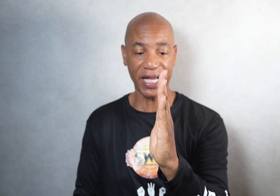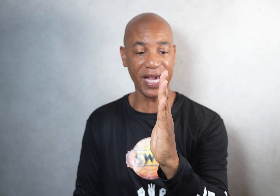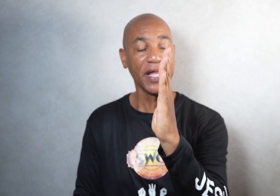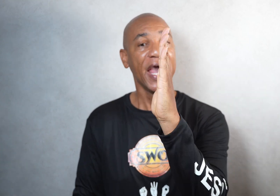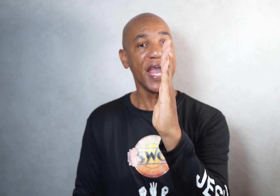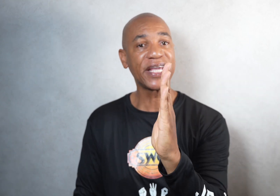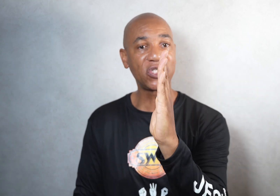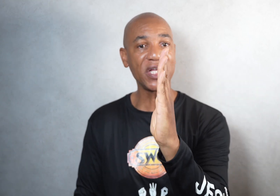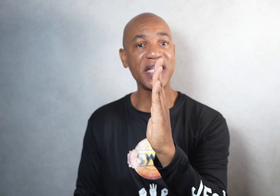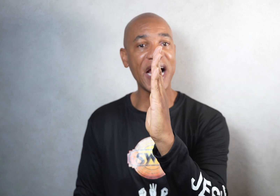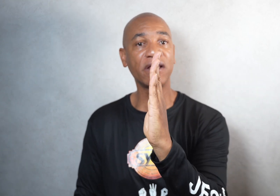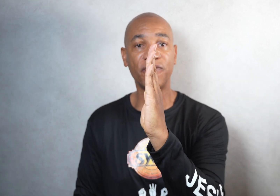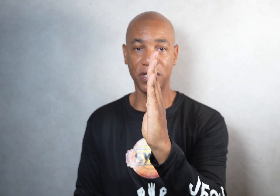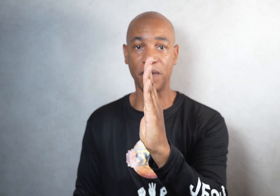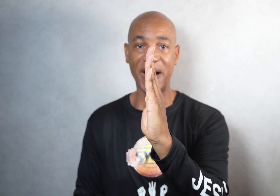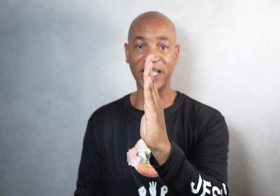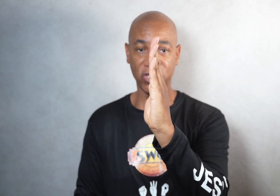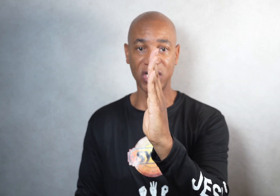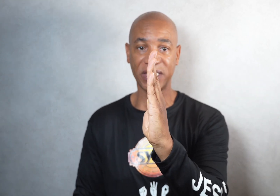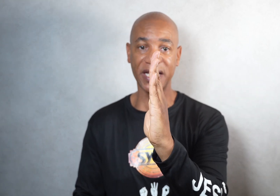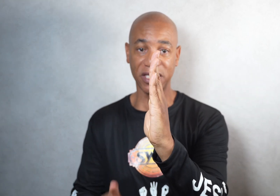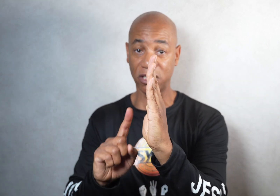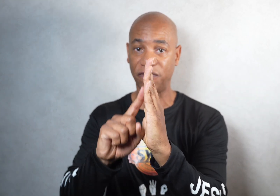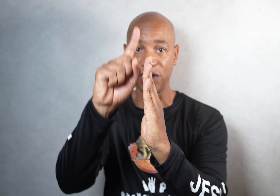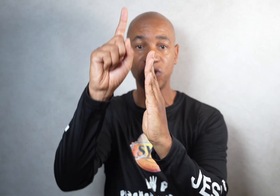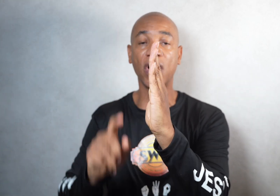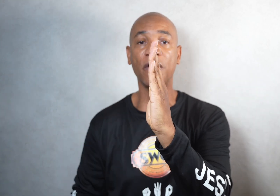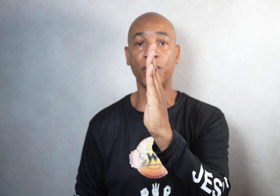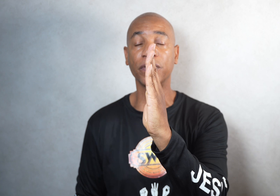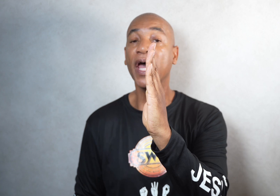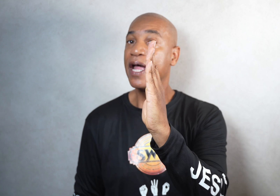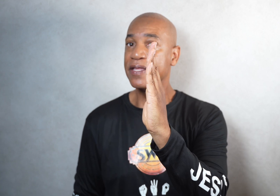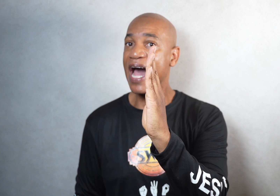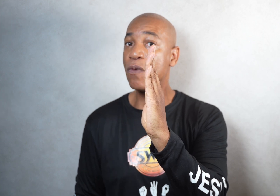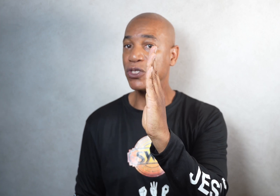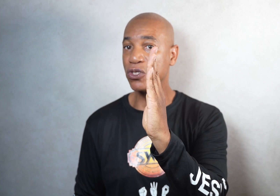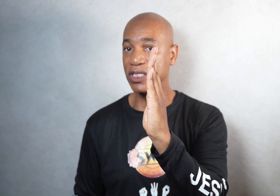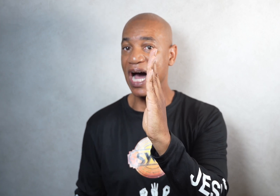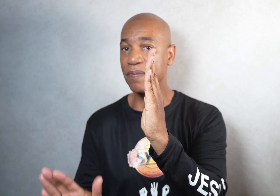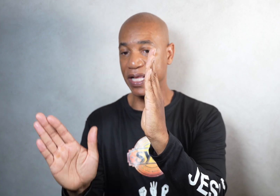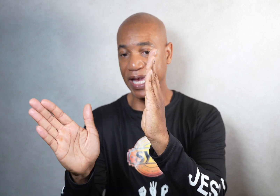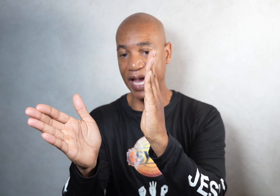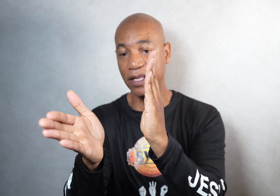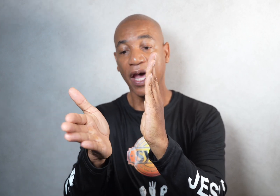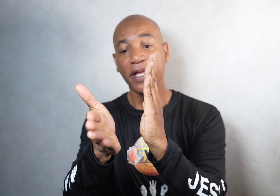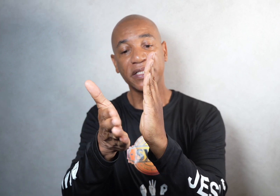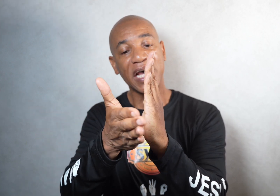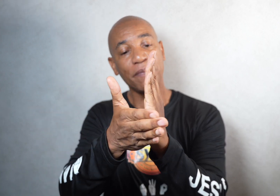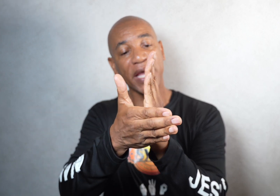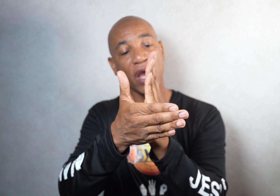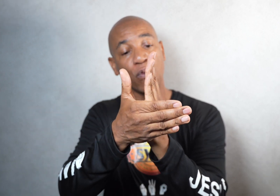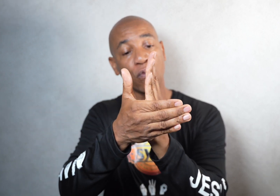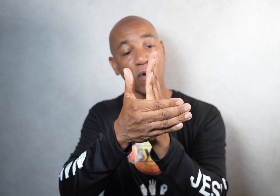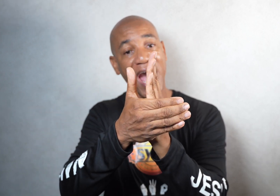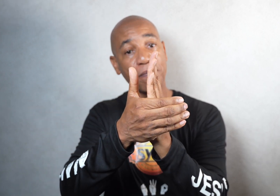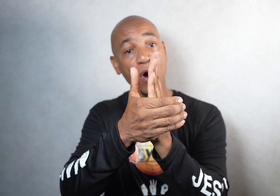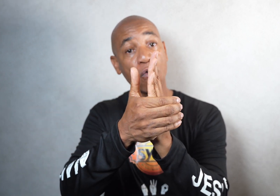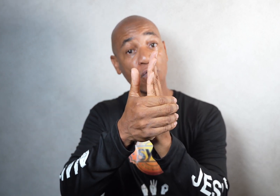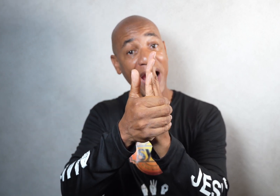hand, extend it out in front of the body just like this. The fingers are upward. Now with your dominant hand, the dominant hand will wrap